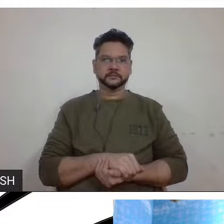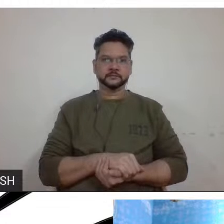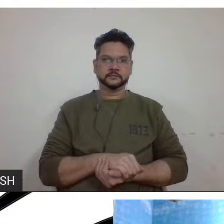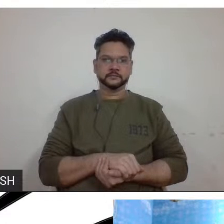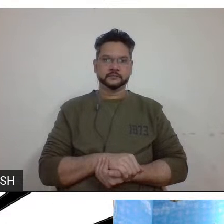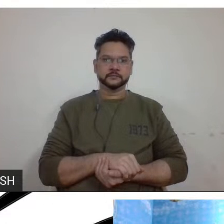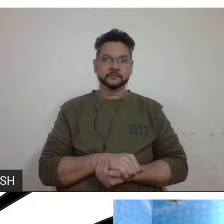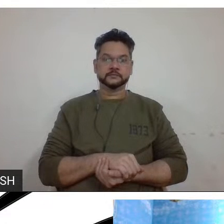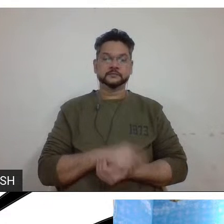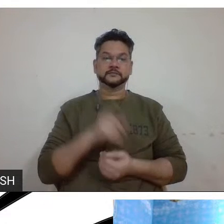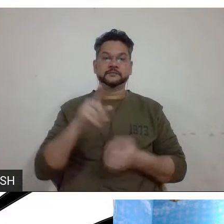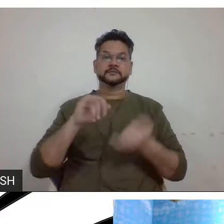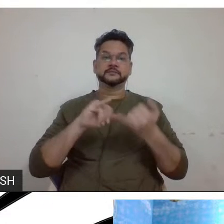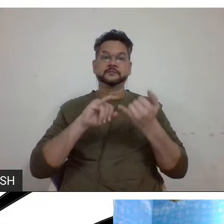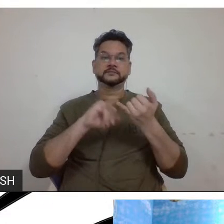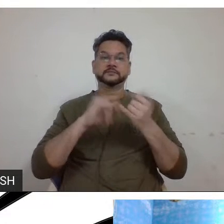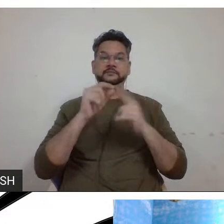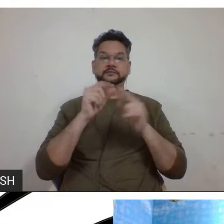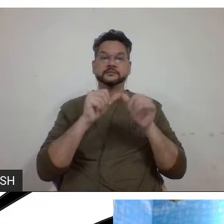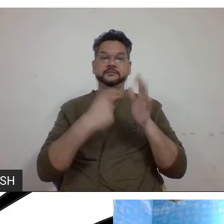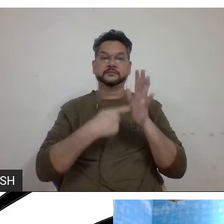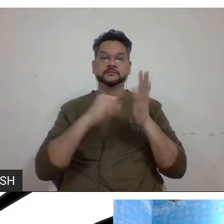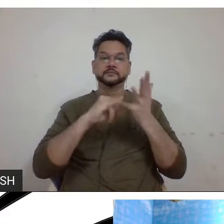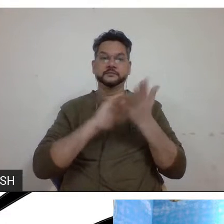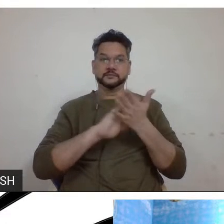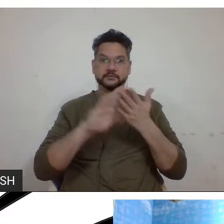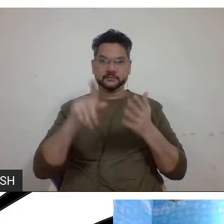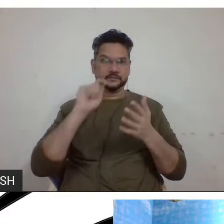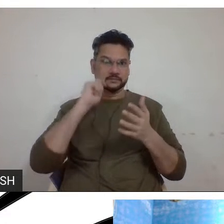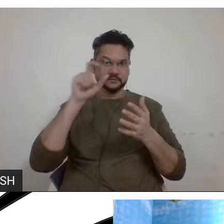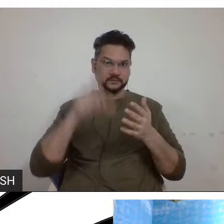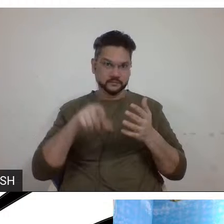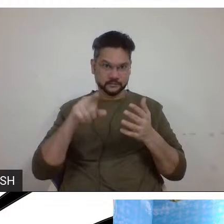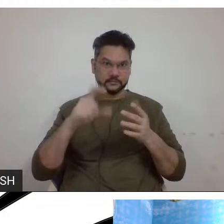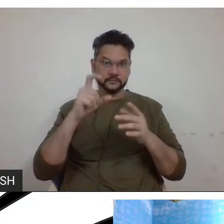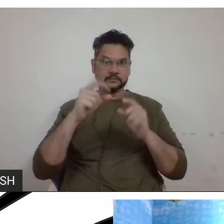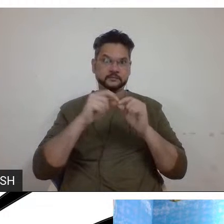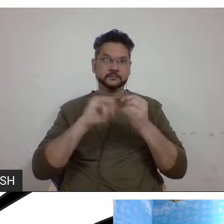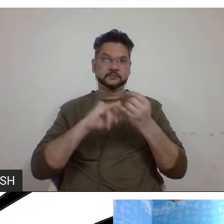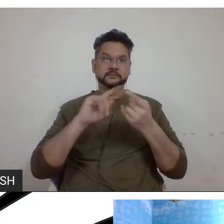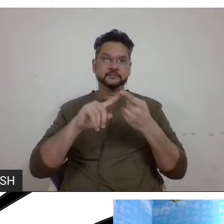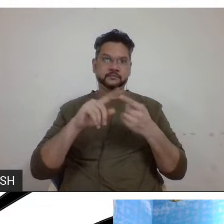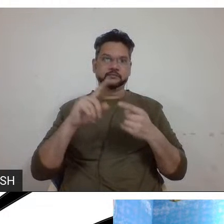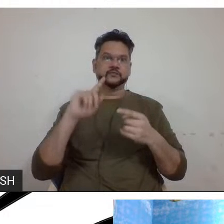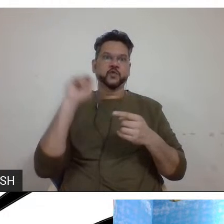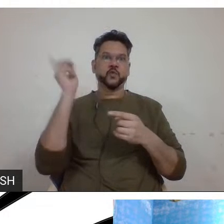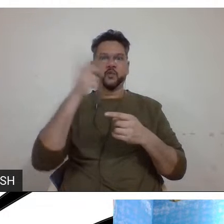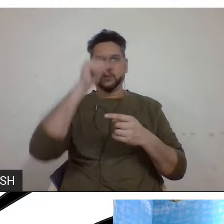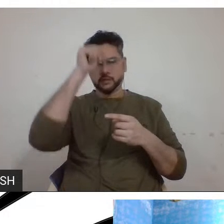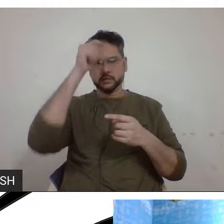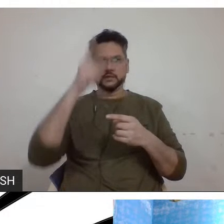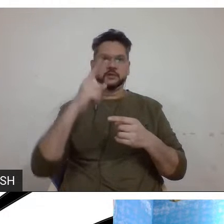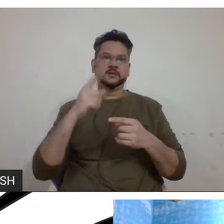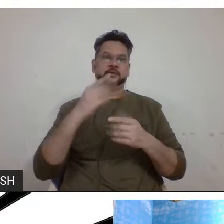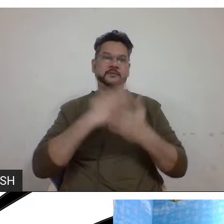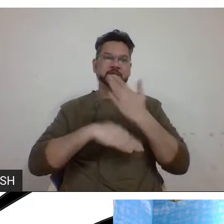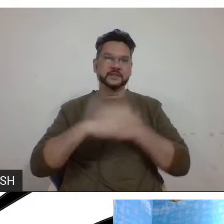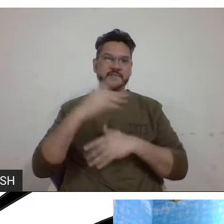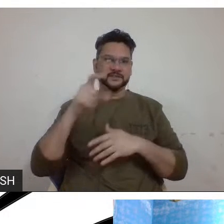Sparsh Gupta sir was All India topper in special category in CBSE 12th Board 2010 and was facilitated with